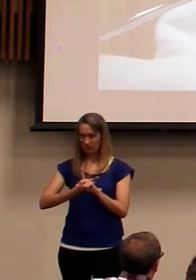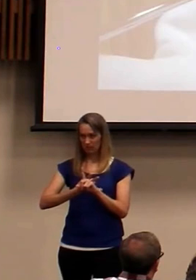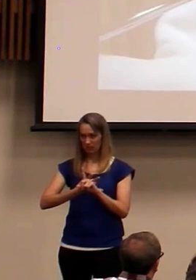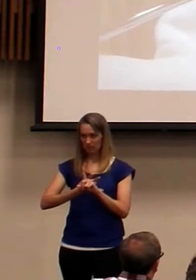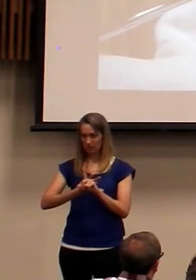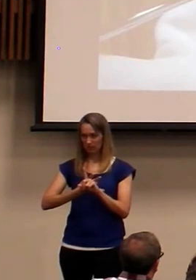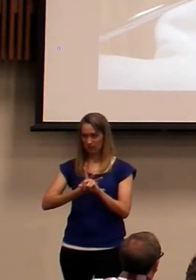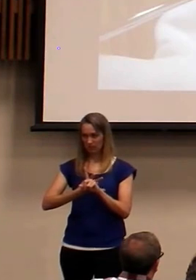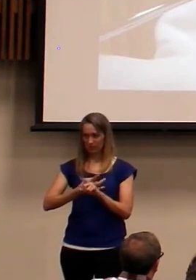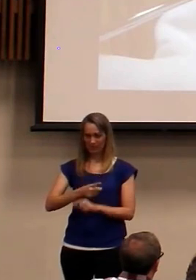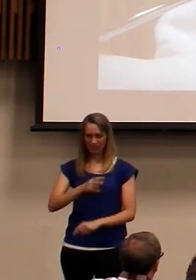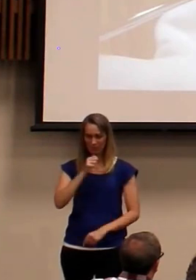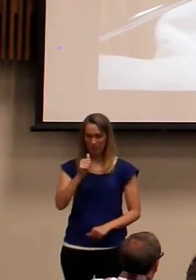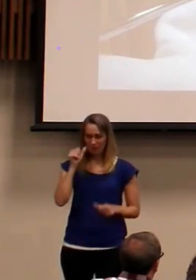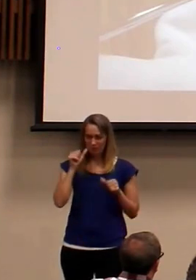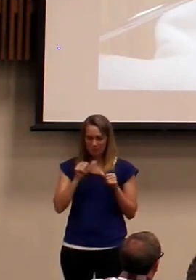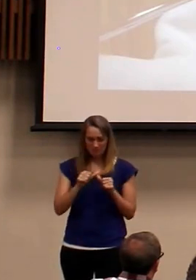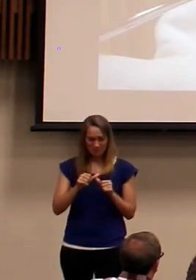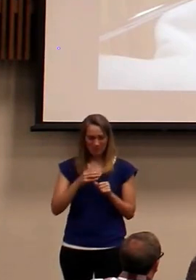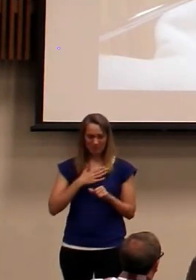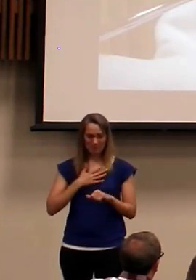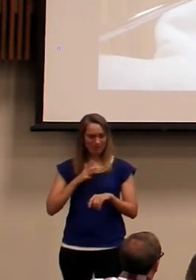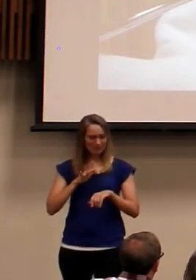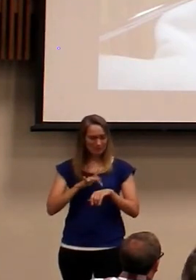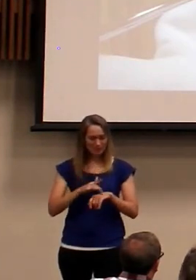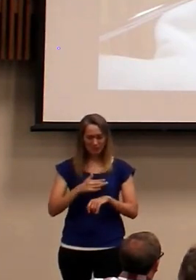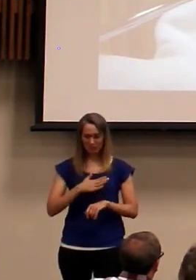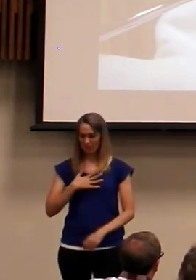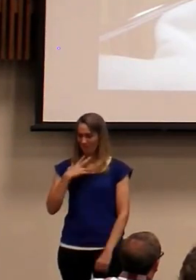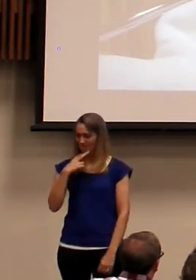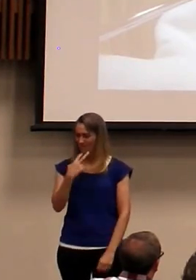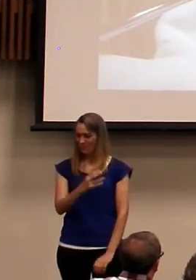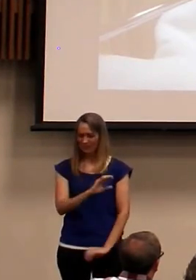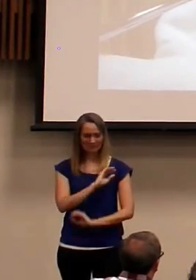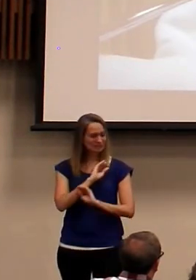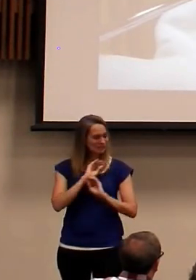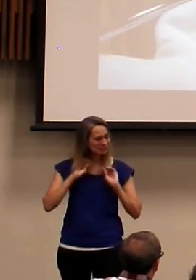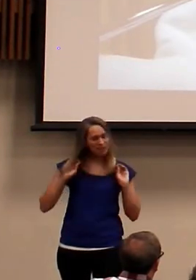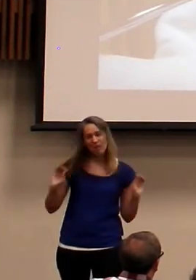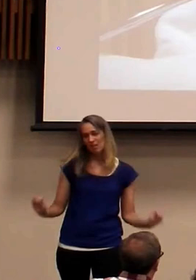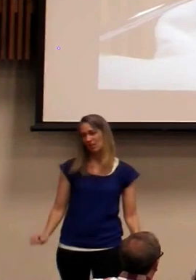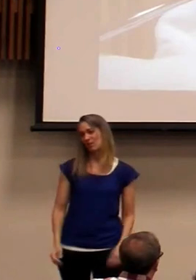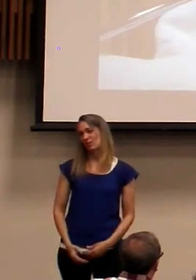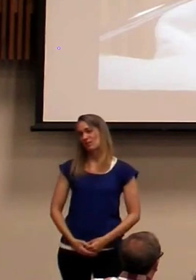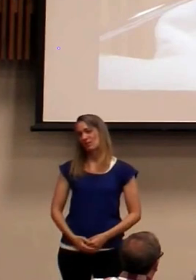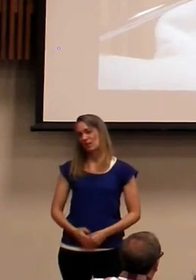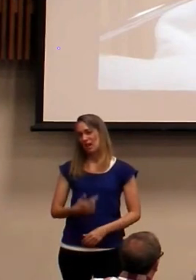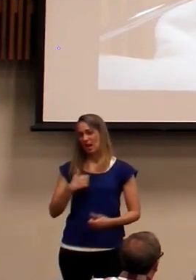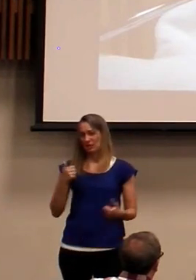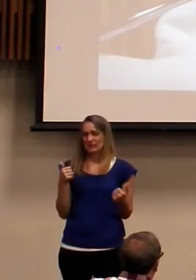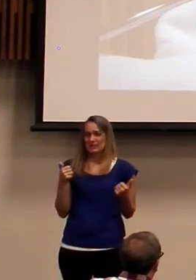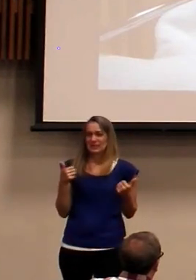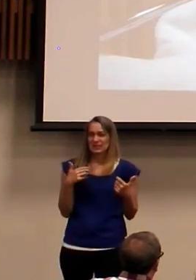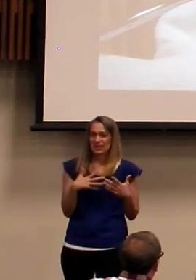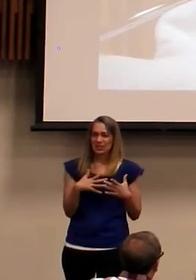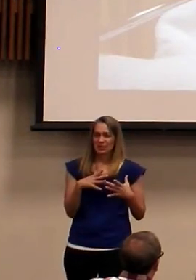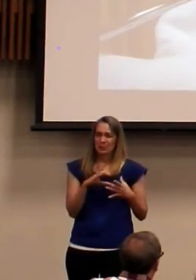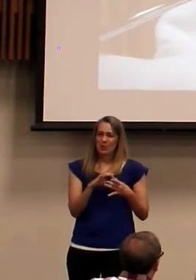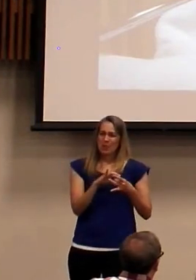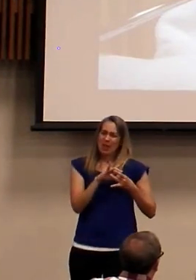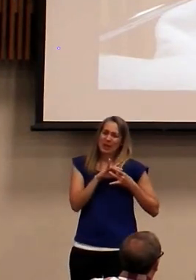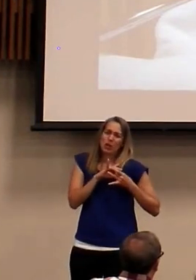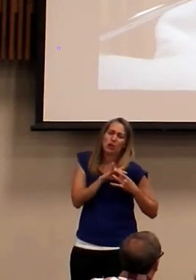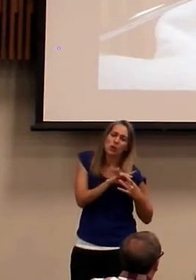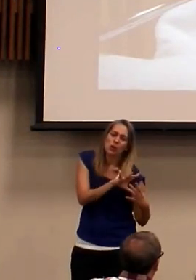He wasn't going to remember my touch, my voice, anything. And I was scared of letting go for